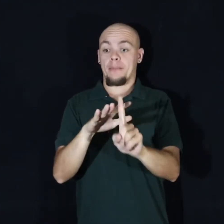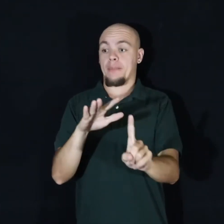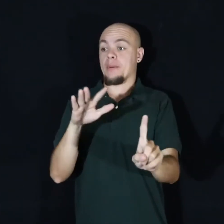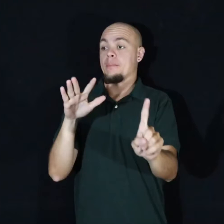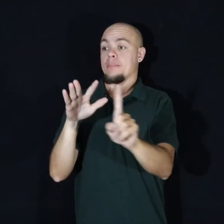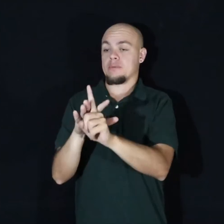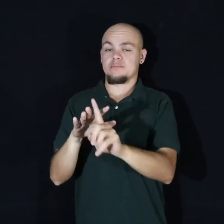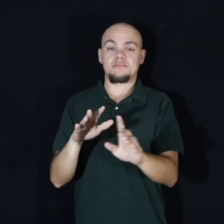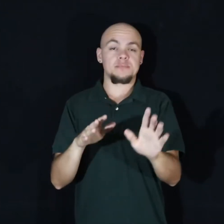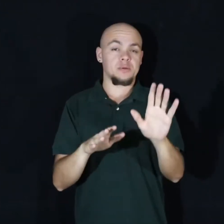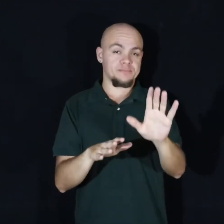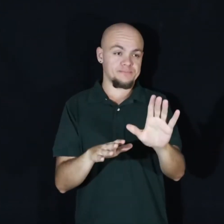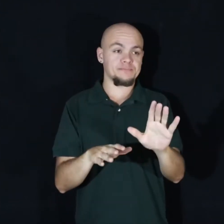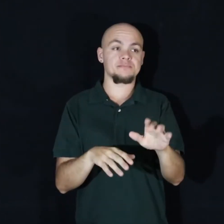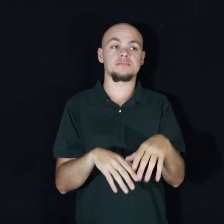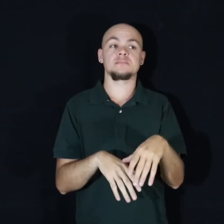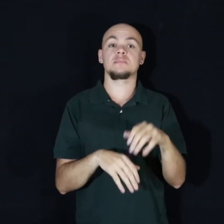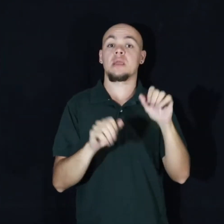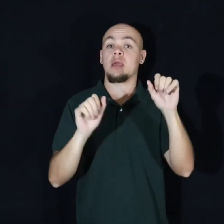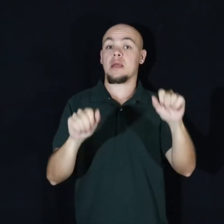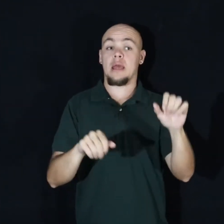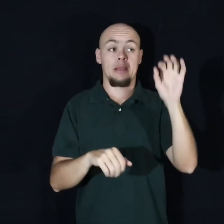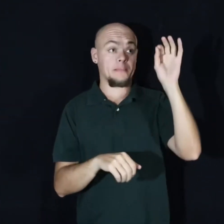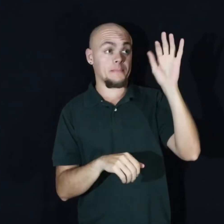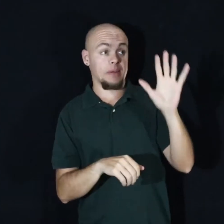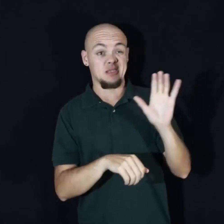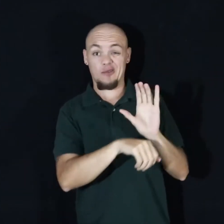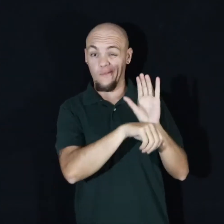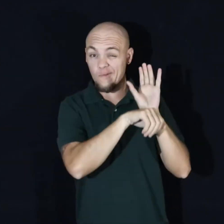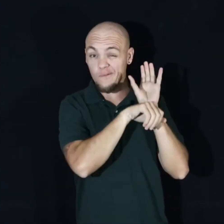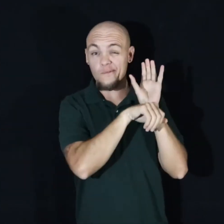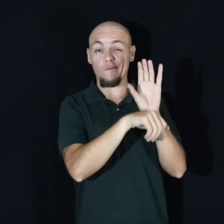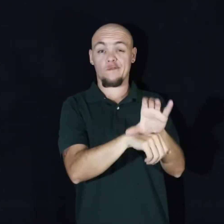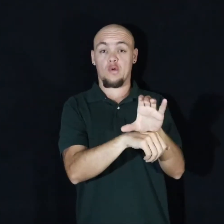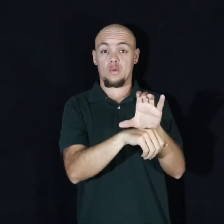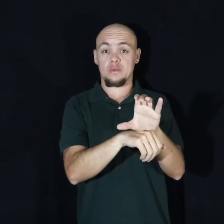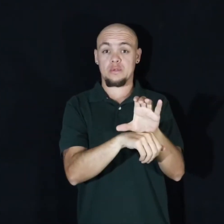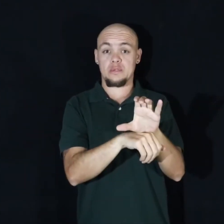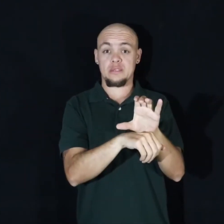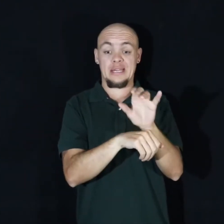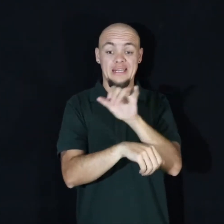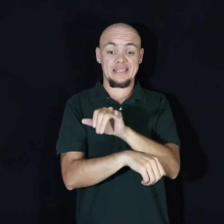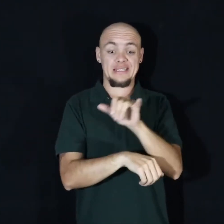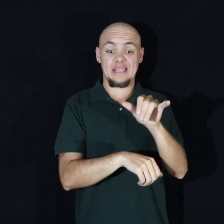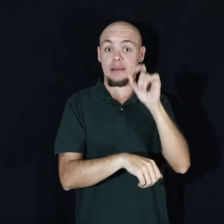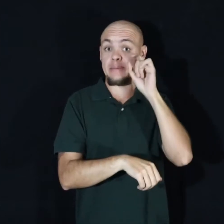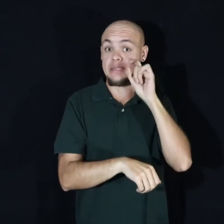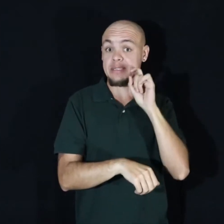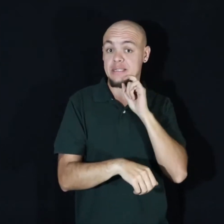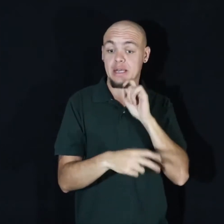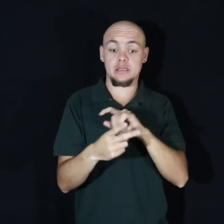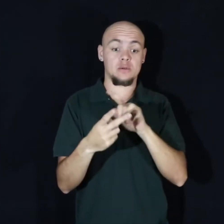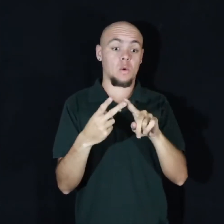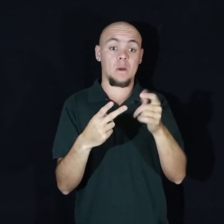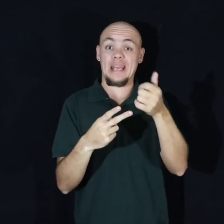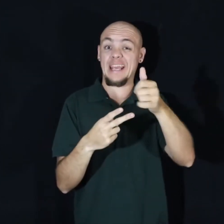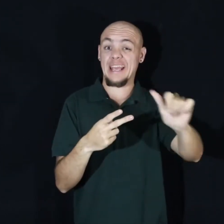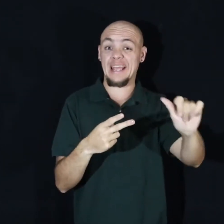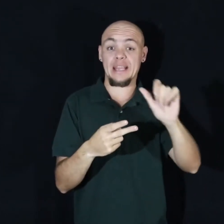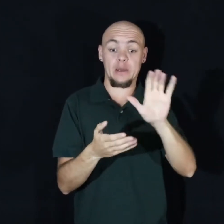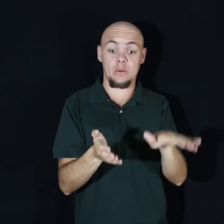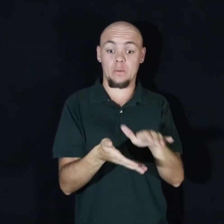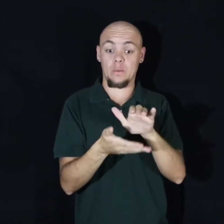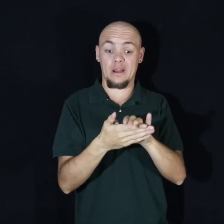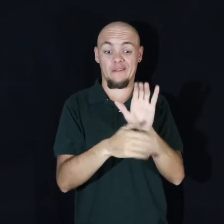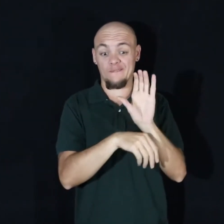is reoccurring. So let's kind of take a look at it. Can clergy be forced to officiate not just a same-sex wedding,